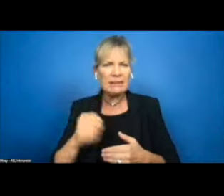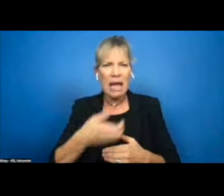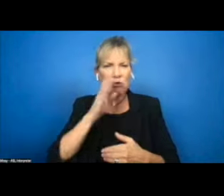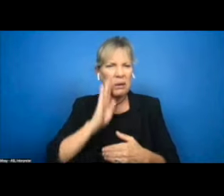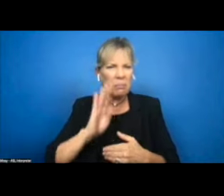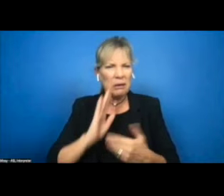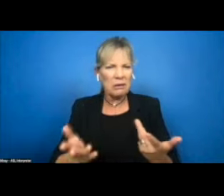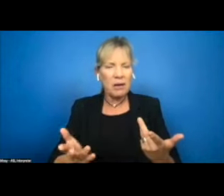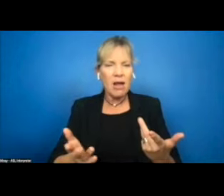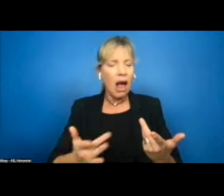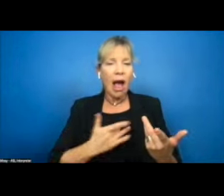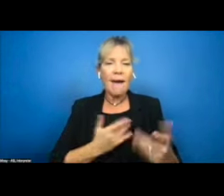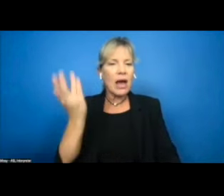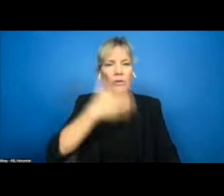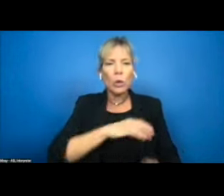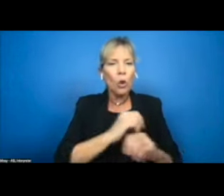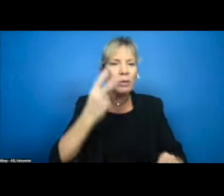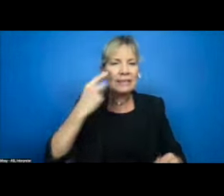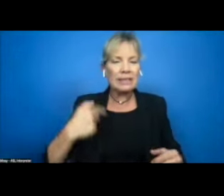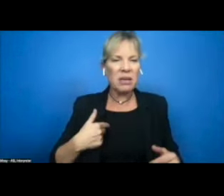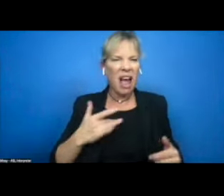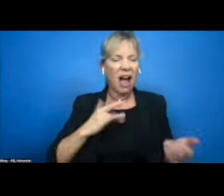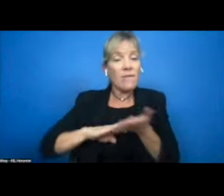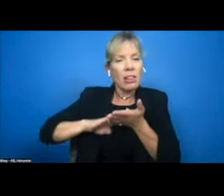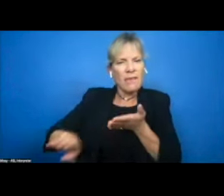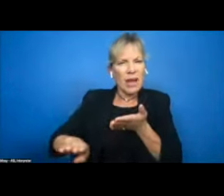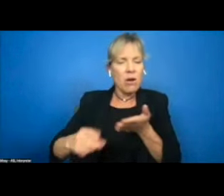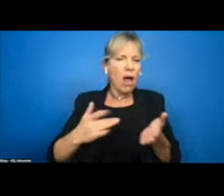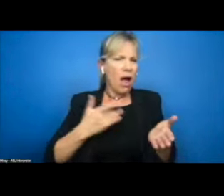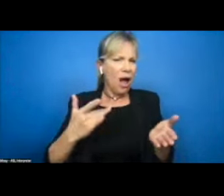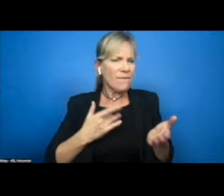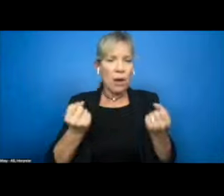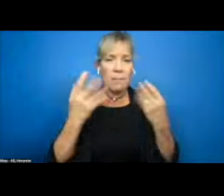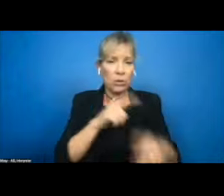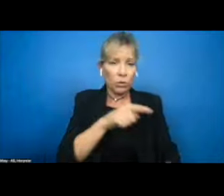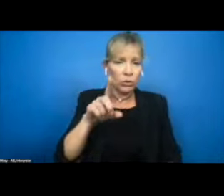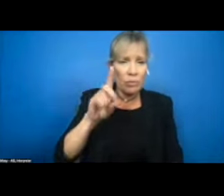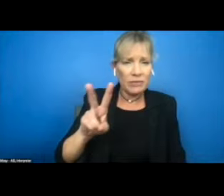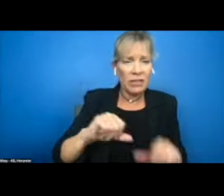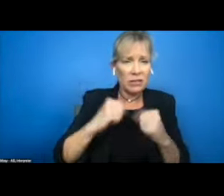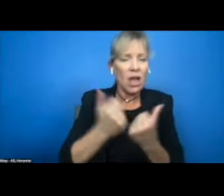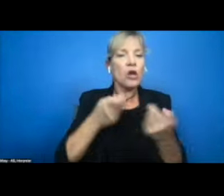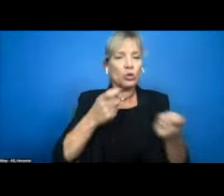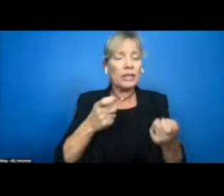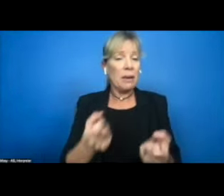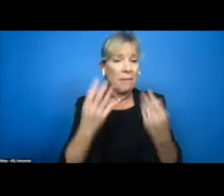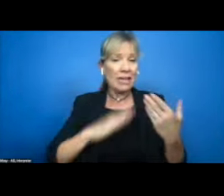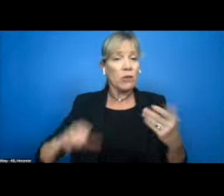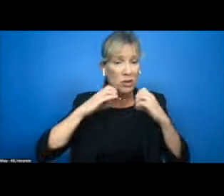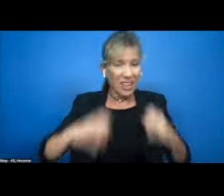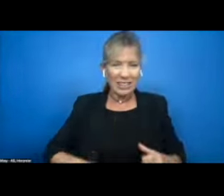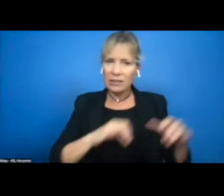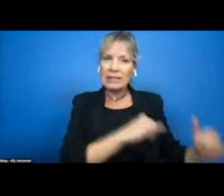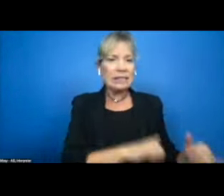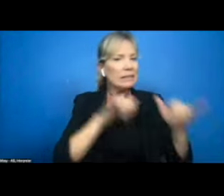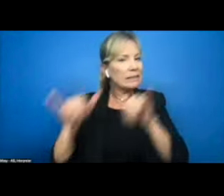I felt invisible and left out. I felt many of the domestic violence agencies treated many of their clients the same